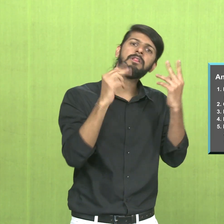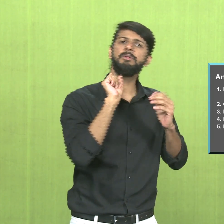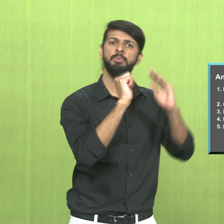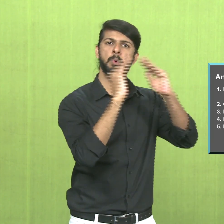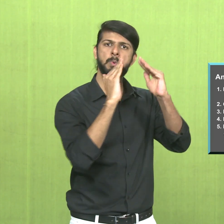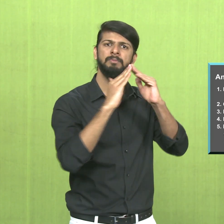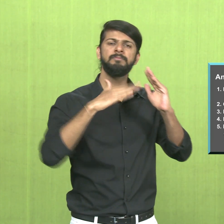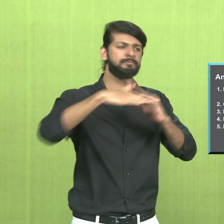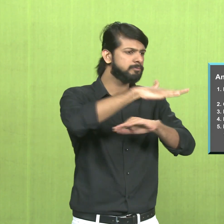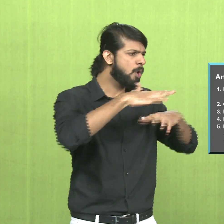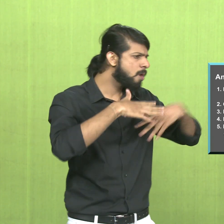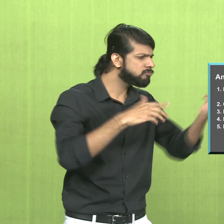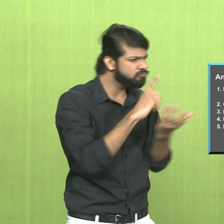Maar was a photographer,